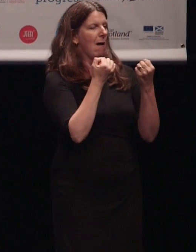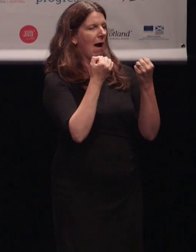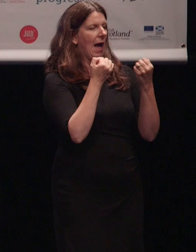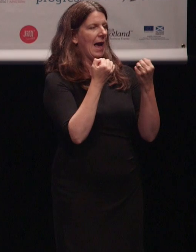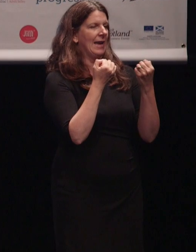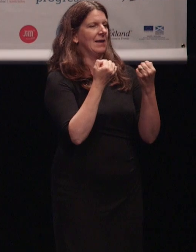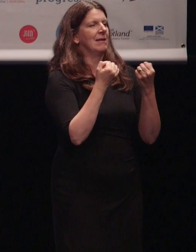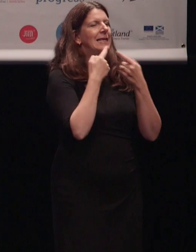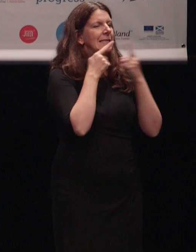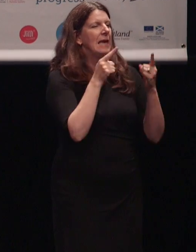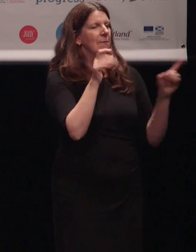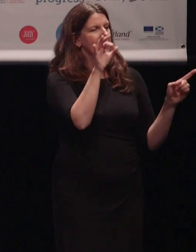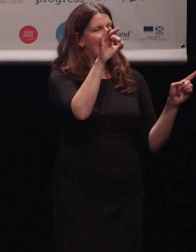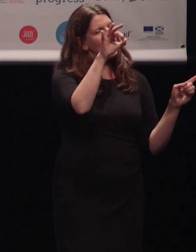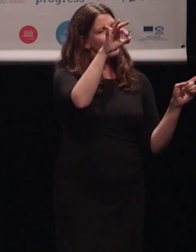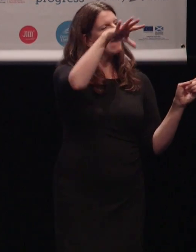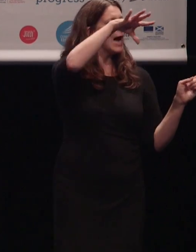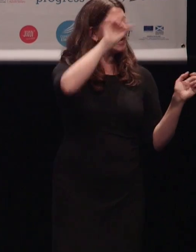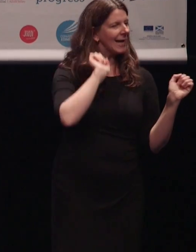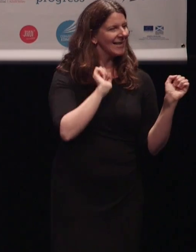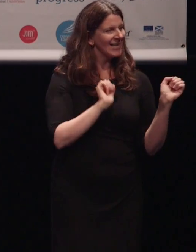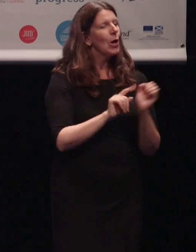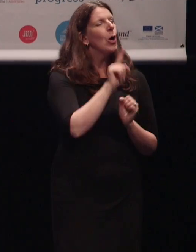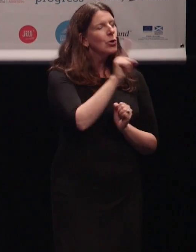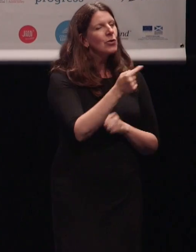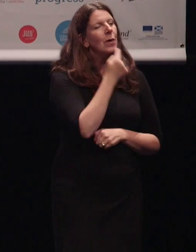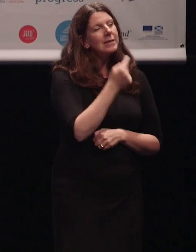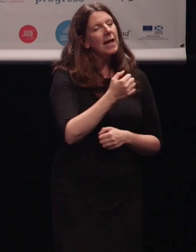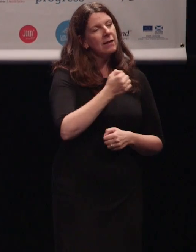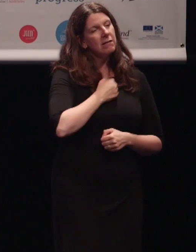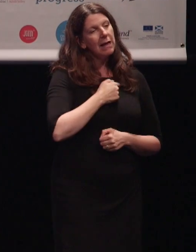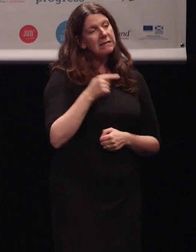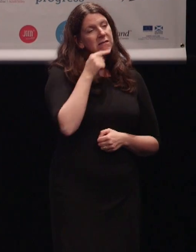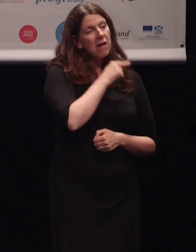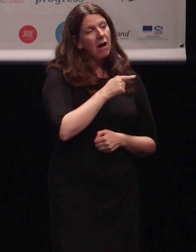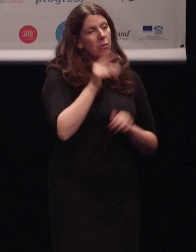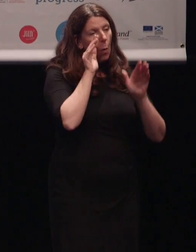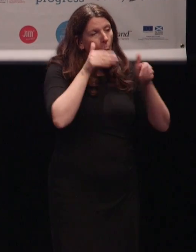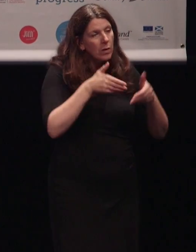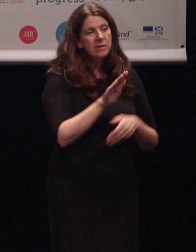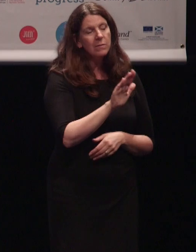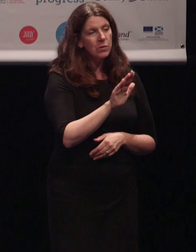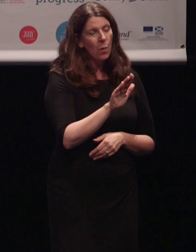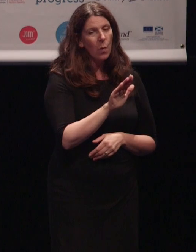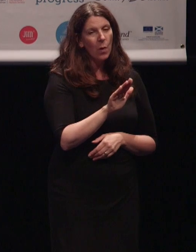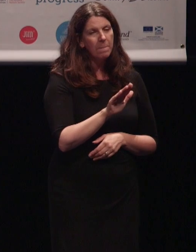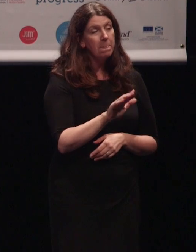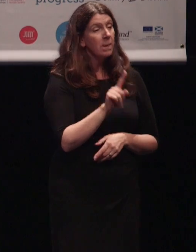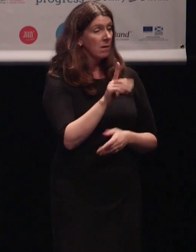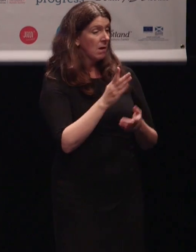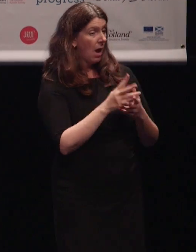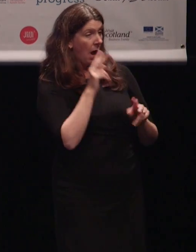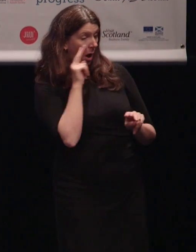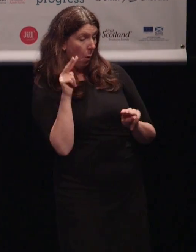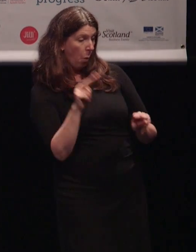What did I have? Well, I told you my son does not have autism. He had actually, I watched him